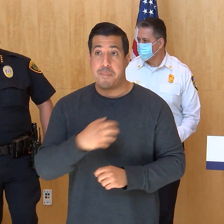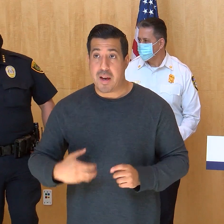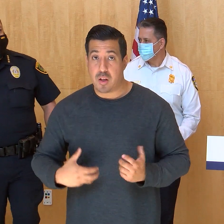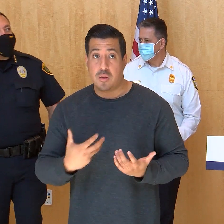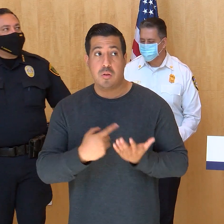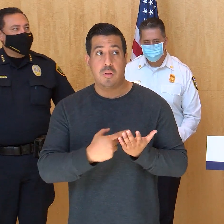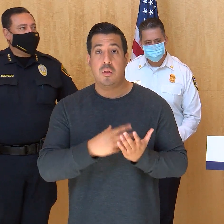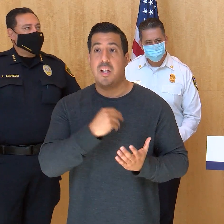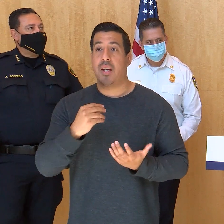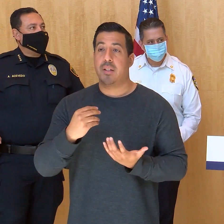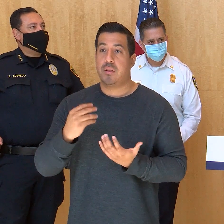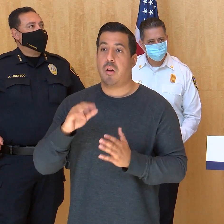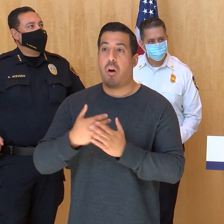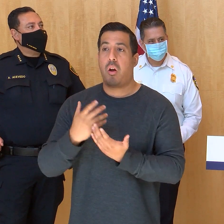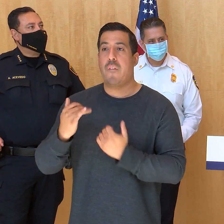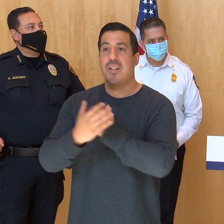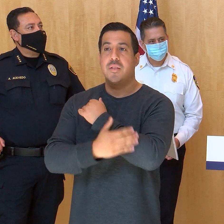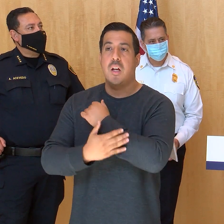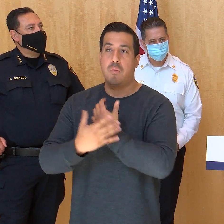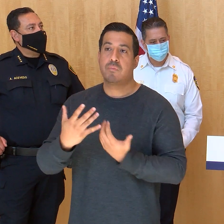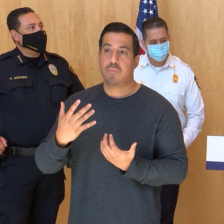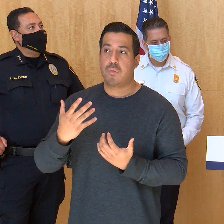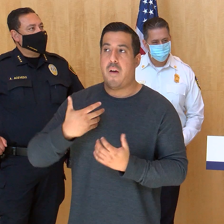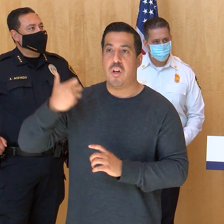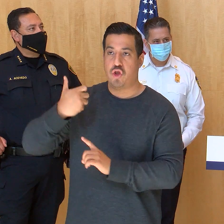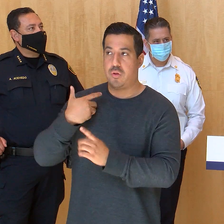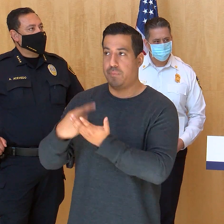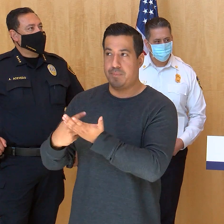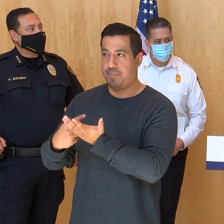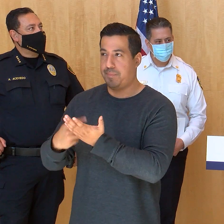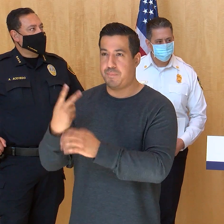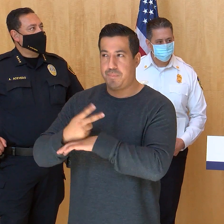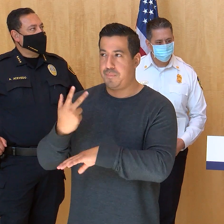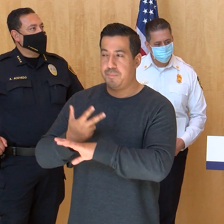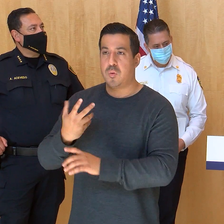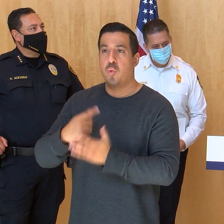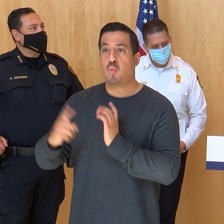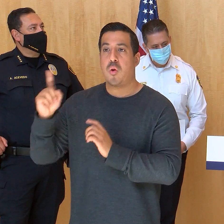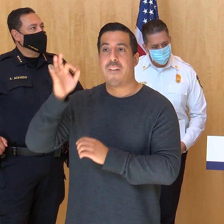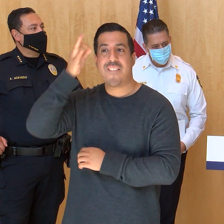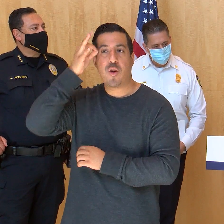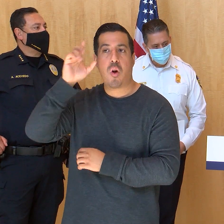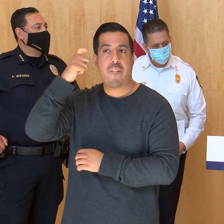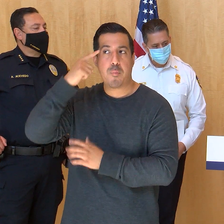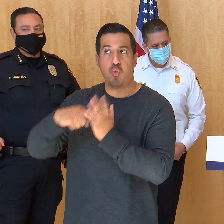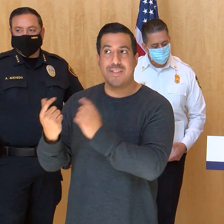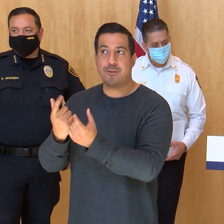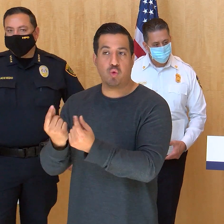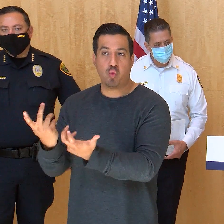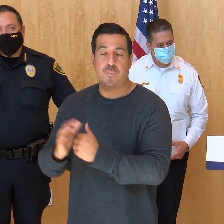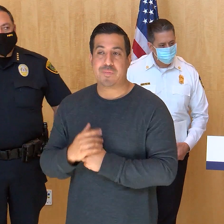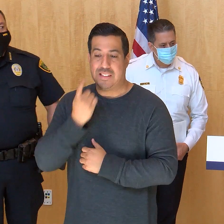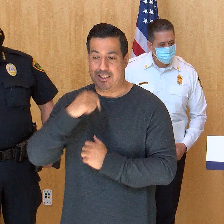talking to county officials over the last couple of days, the question has been what the federal government can do. I spoke earlier this